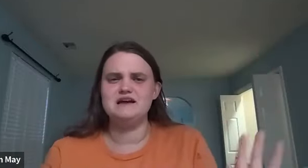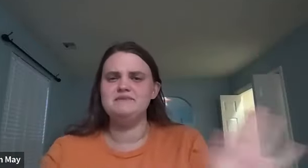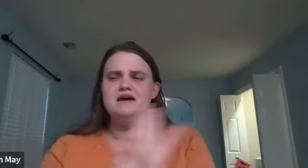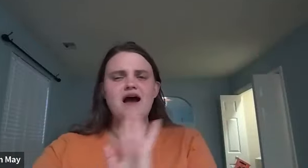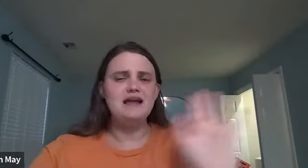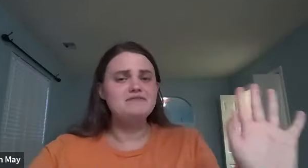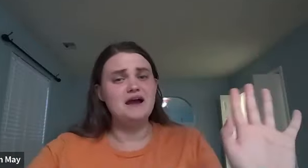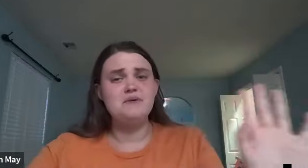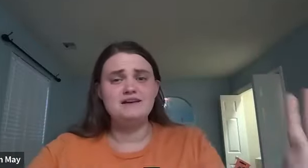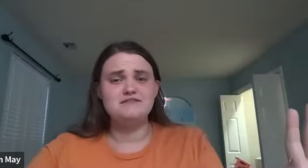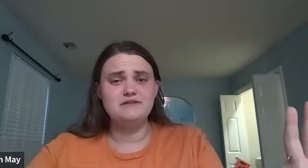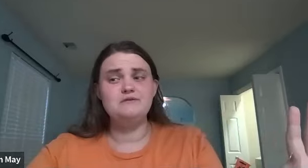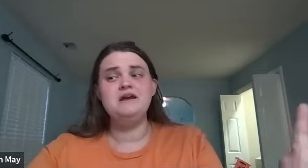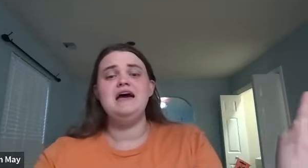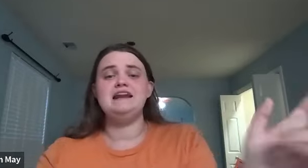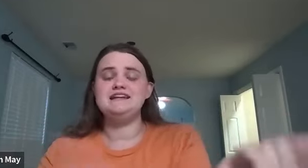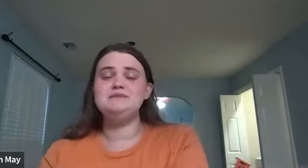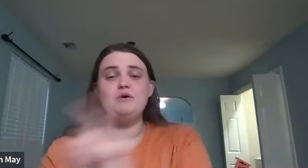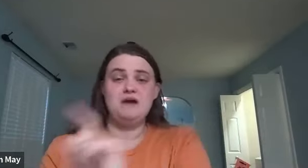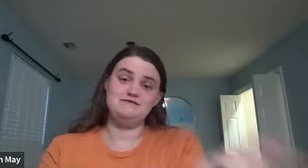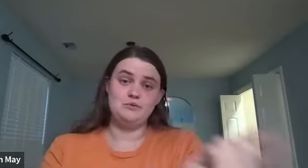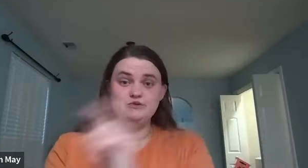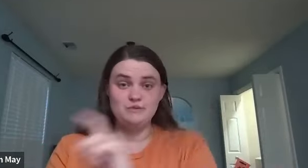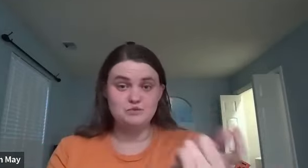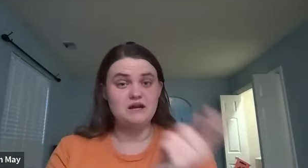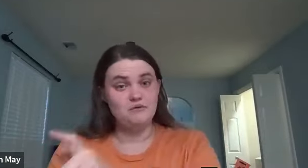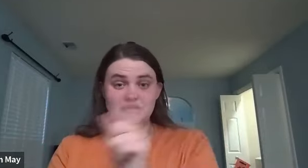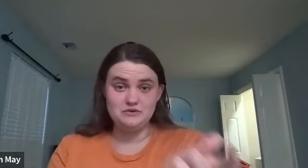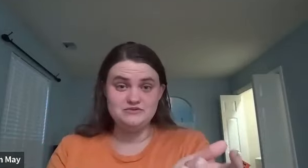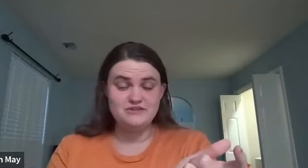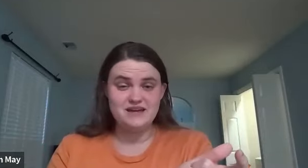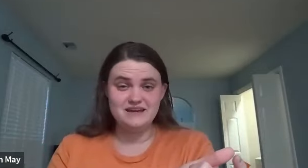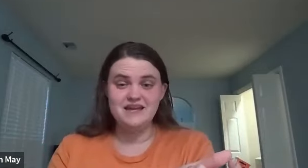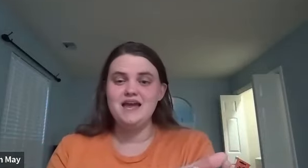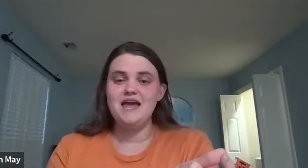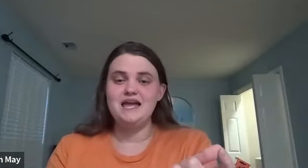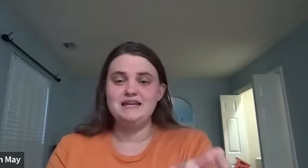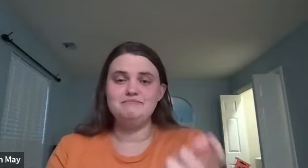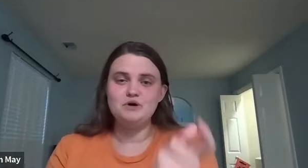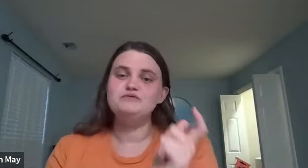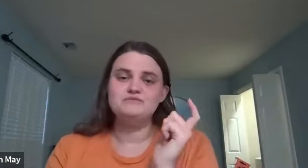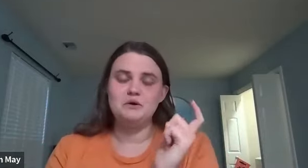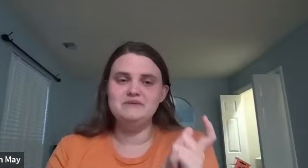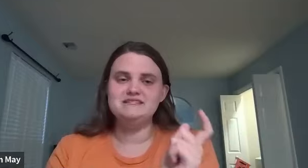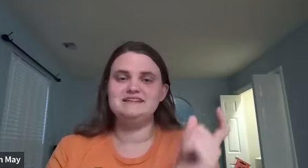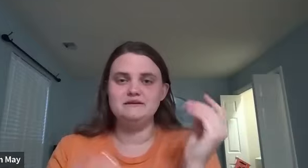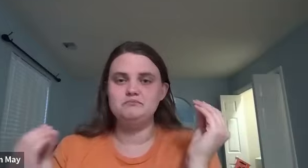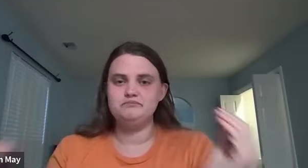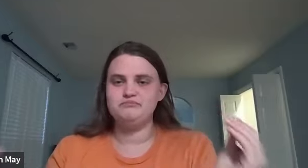time. I have an iPad and a phone, and I keep going back and forth between which one I want to use for that day. And both are missing